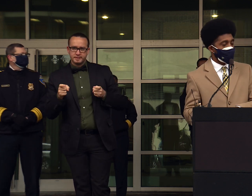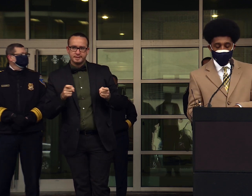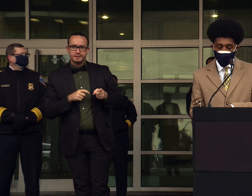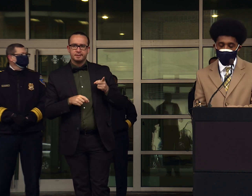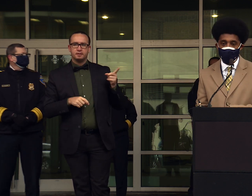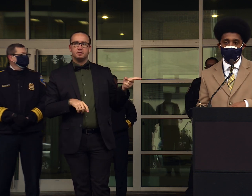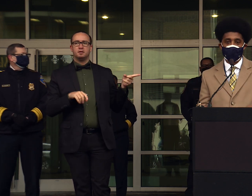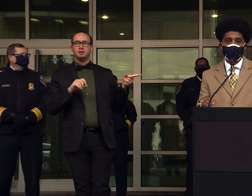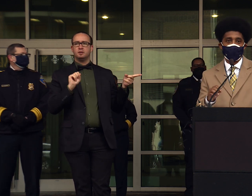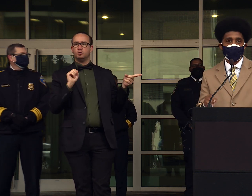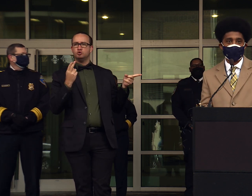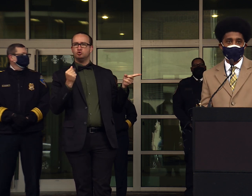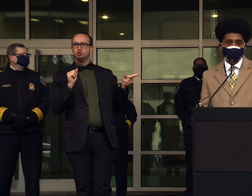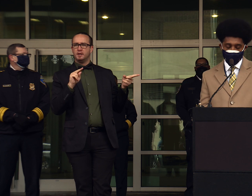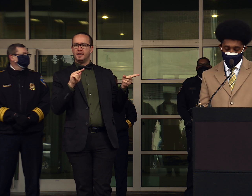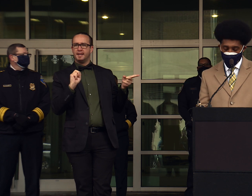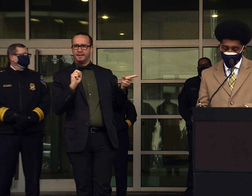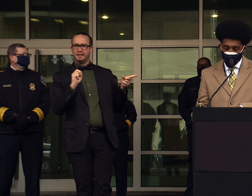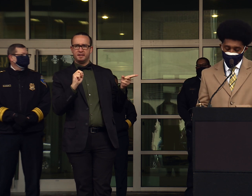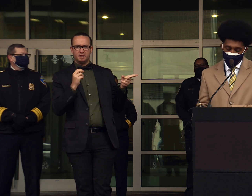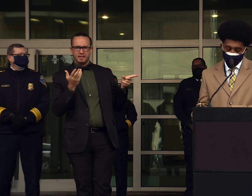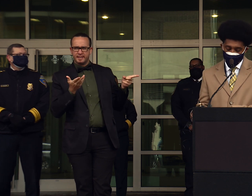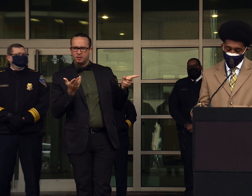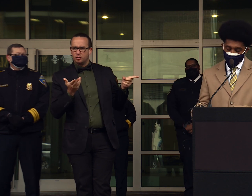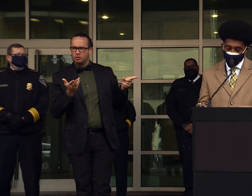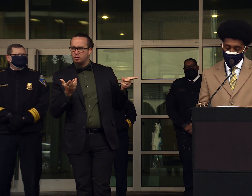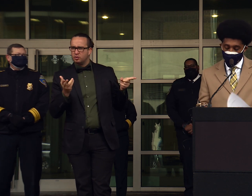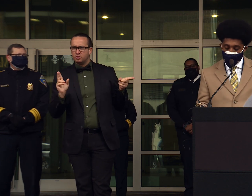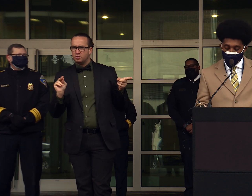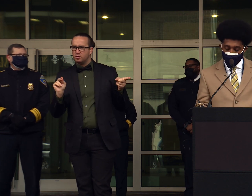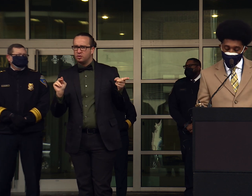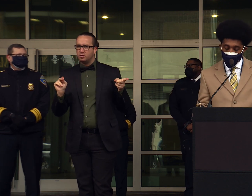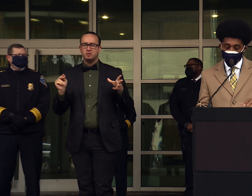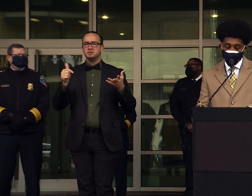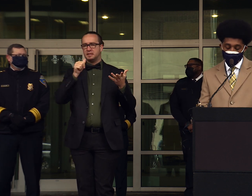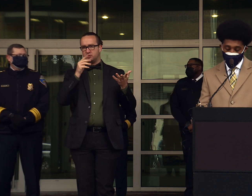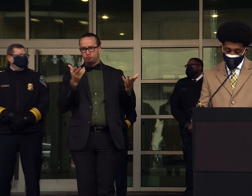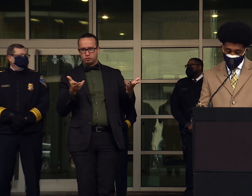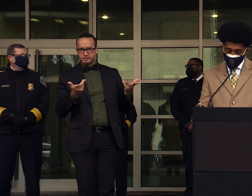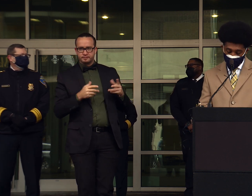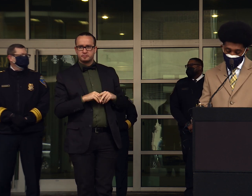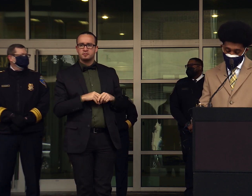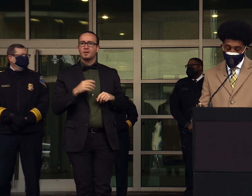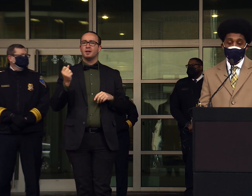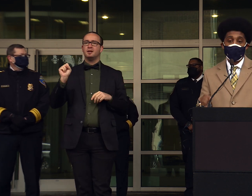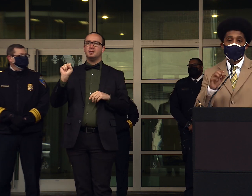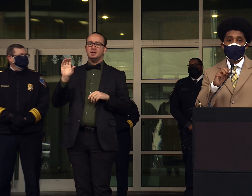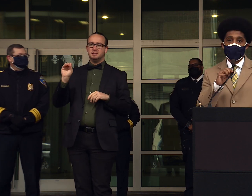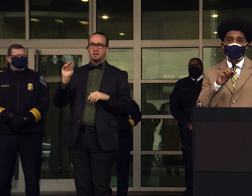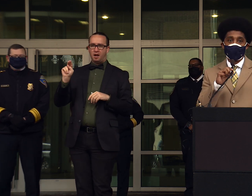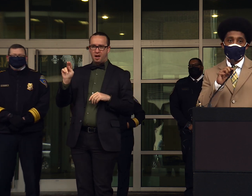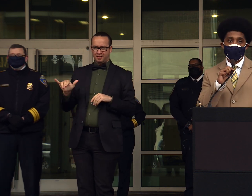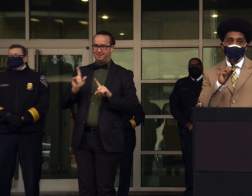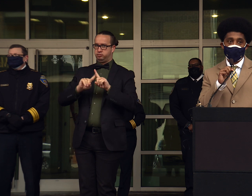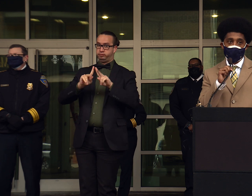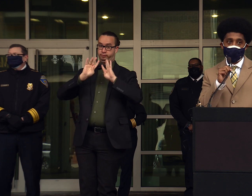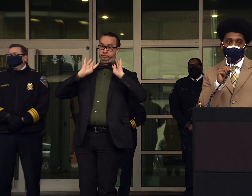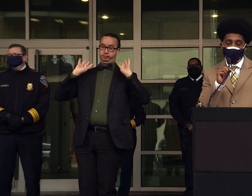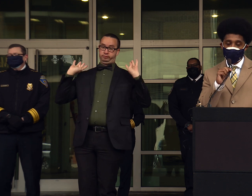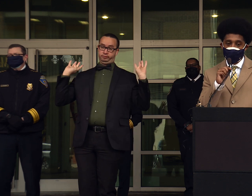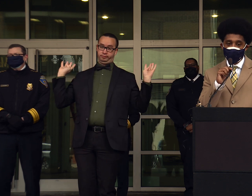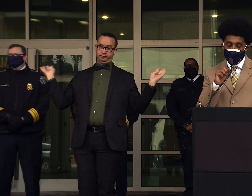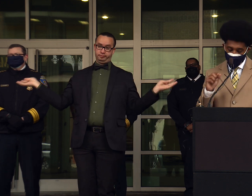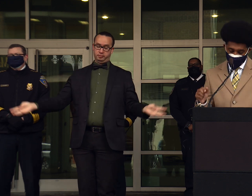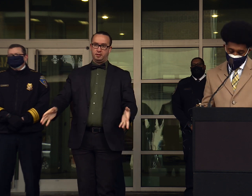No, our Deputy Mayor for Public Safety, Sonny Schnitzer. Thank you all for being here today. We are here today to provide